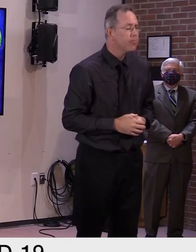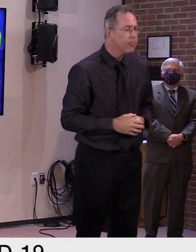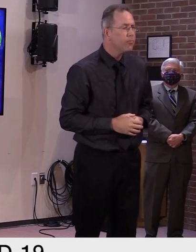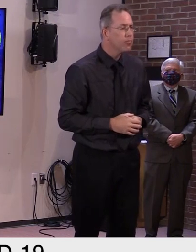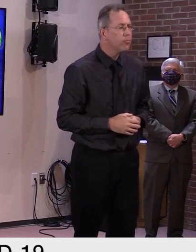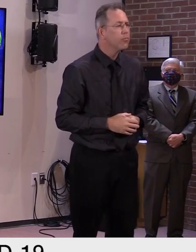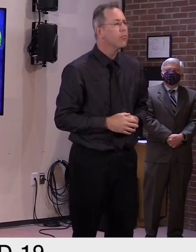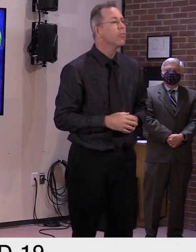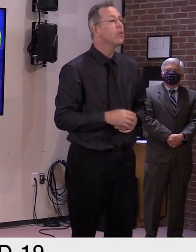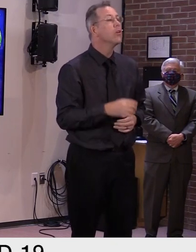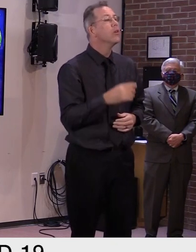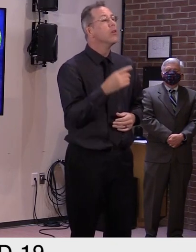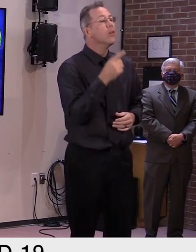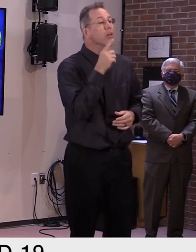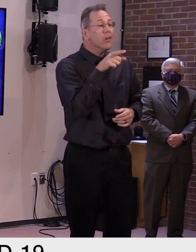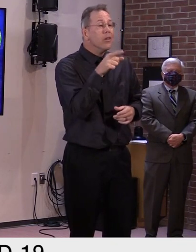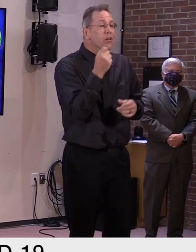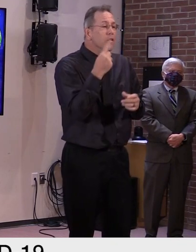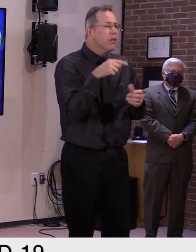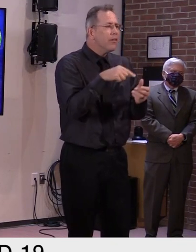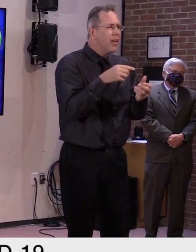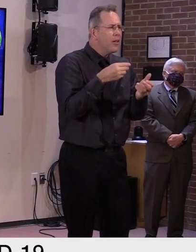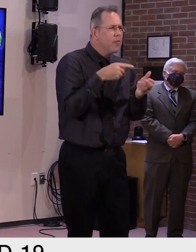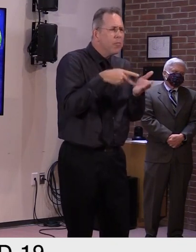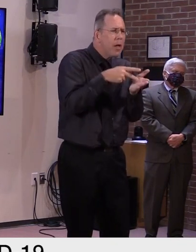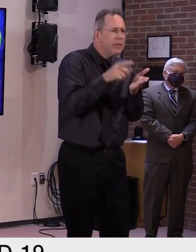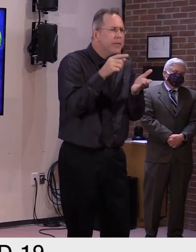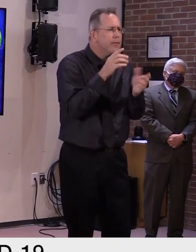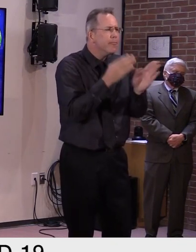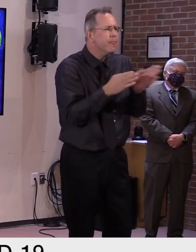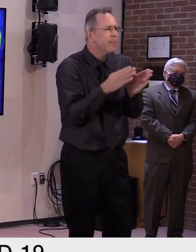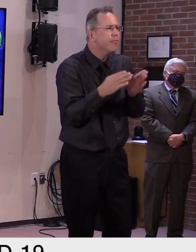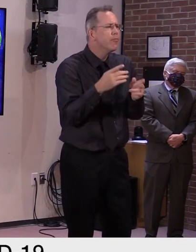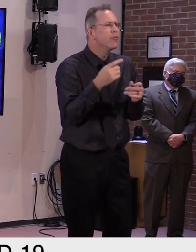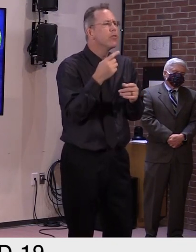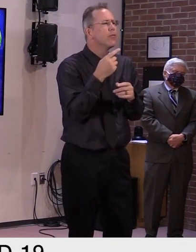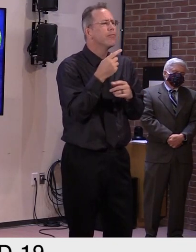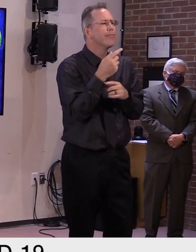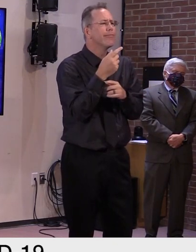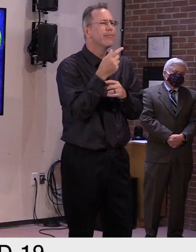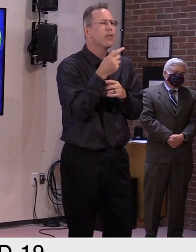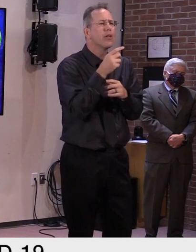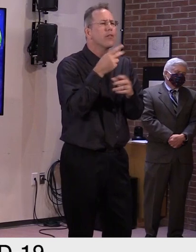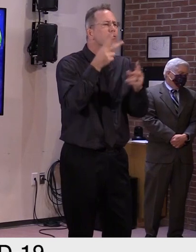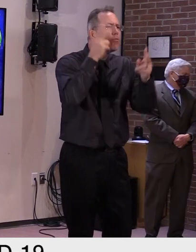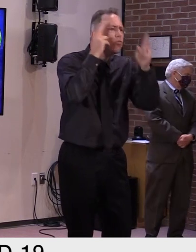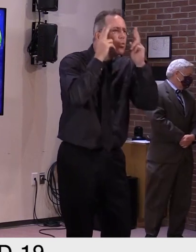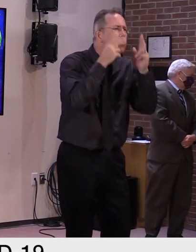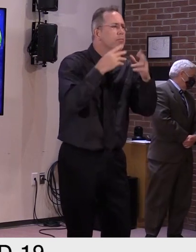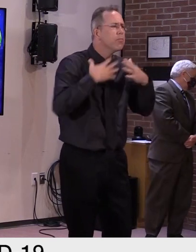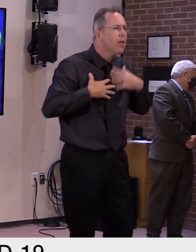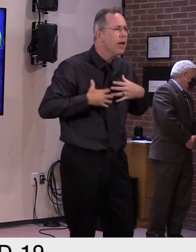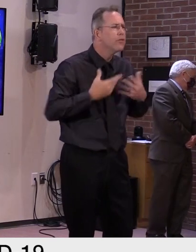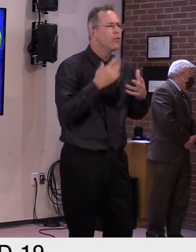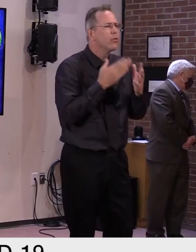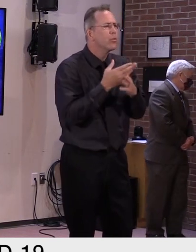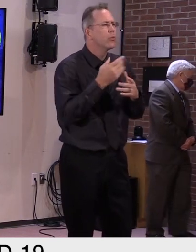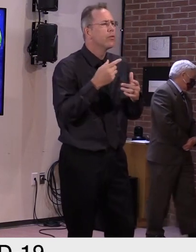Tax through the MyVTax portal. Their portal is open right now and will close on October